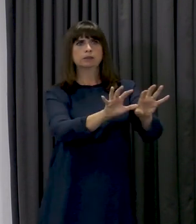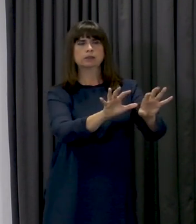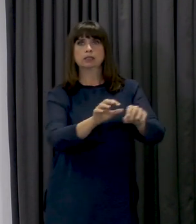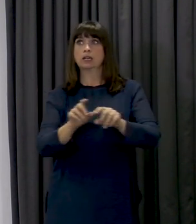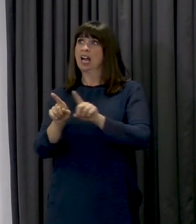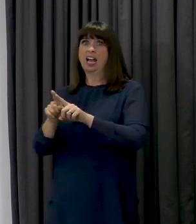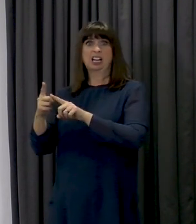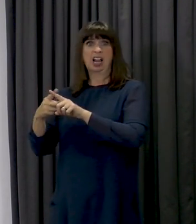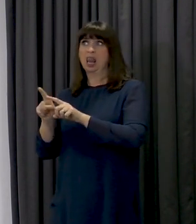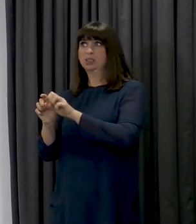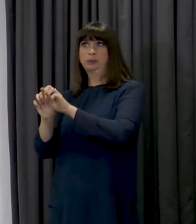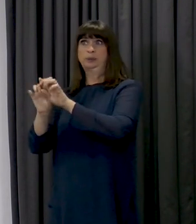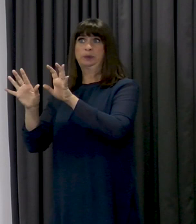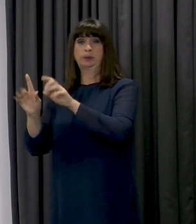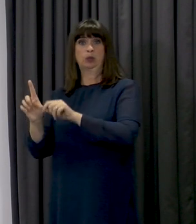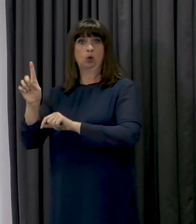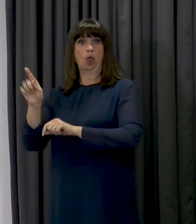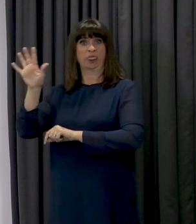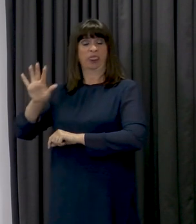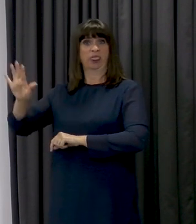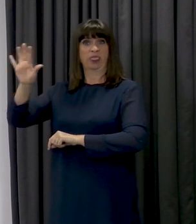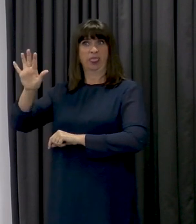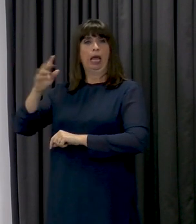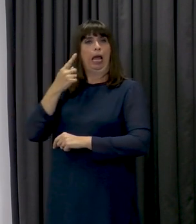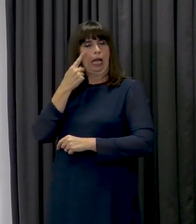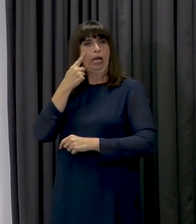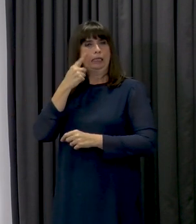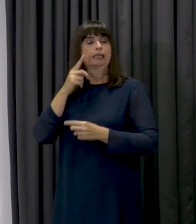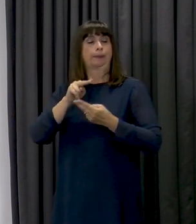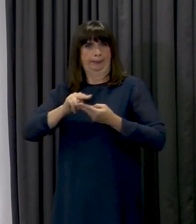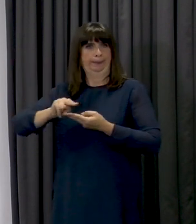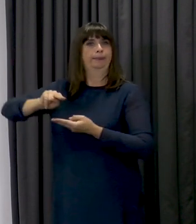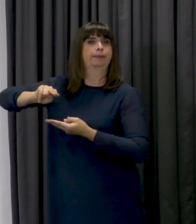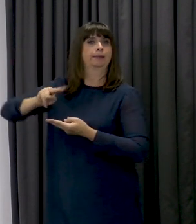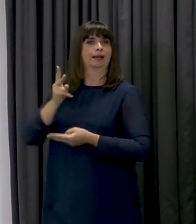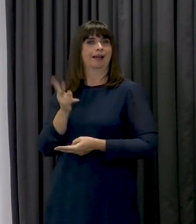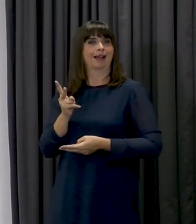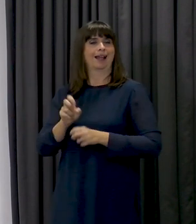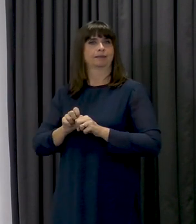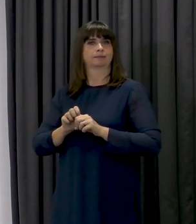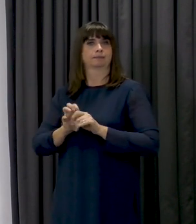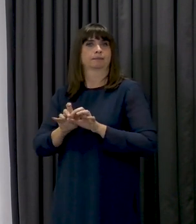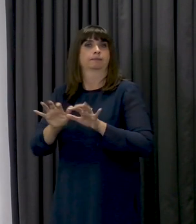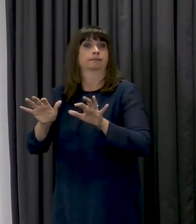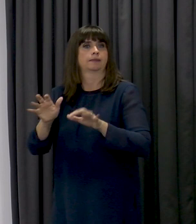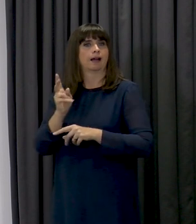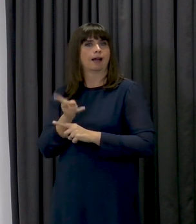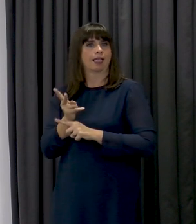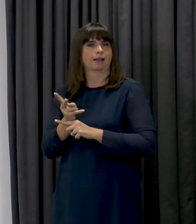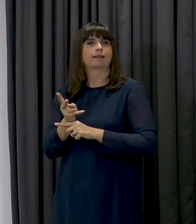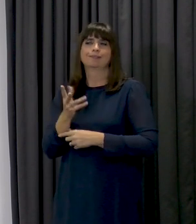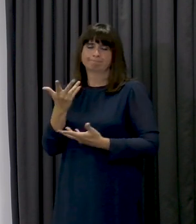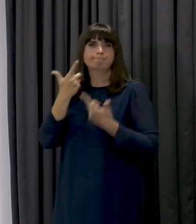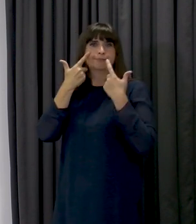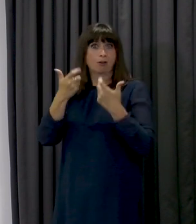border of the way in which coronavirus can begin to circulate and spread again. So of course we keep a